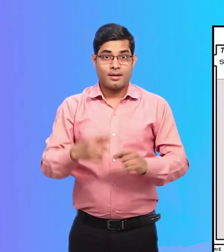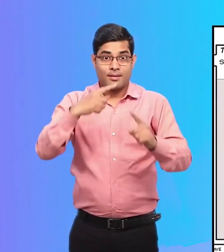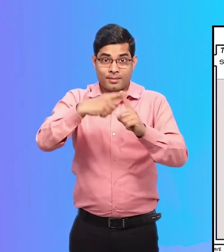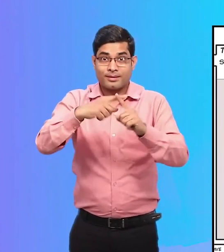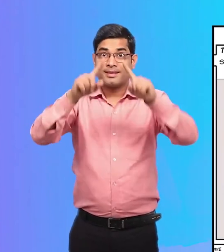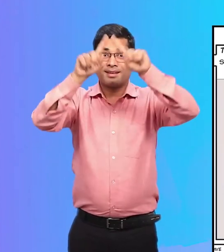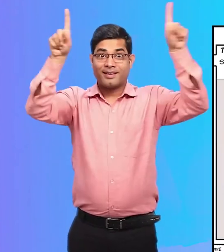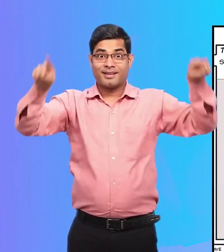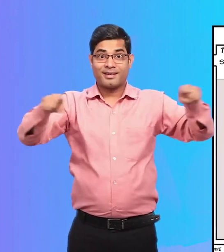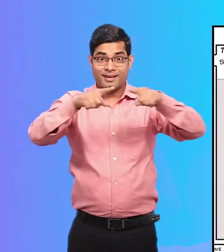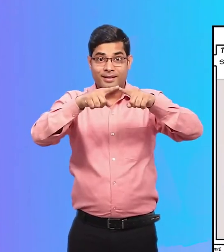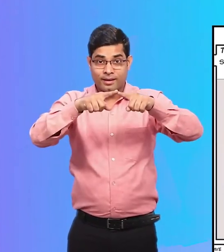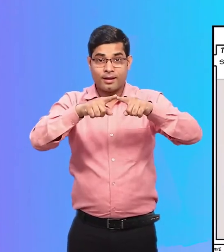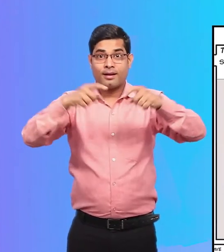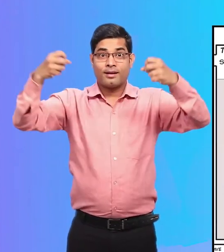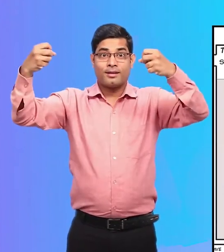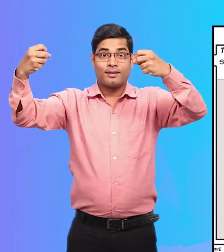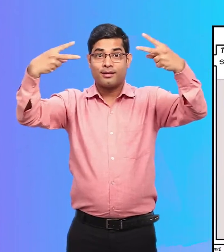and the screen showing instructions